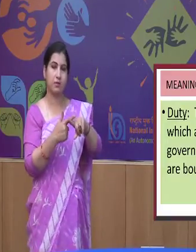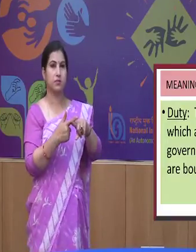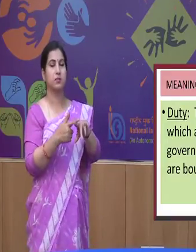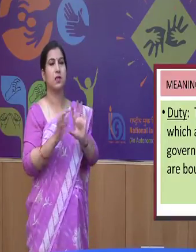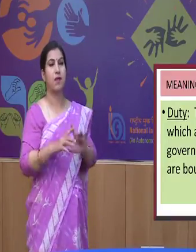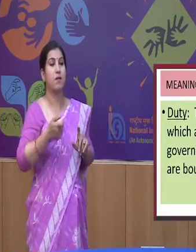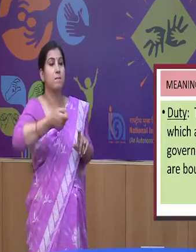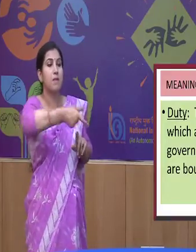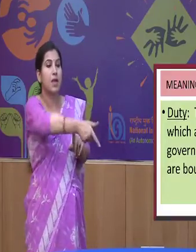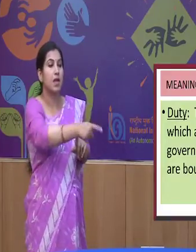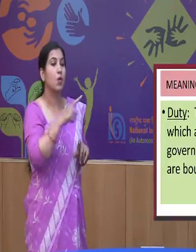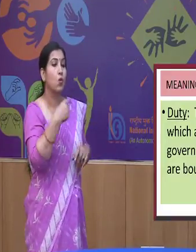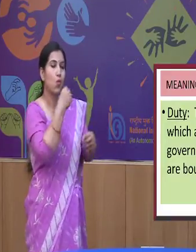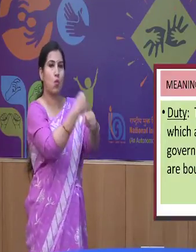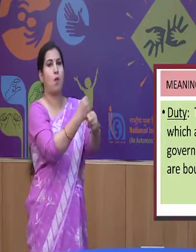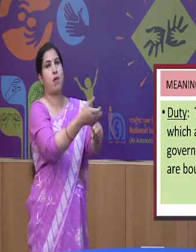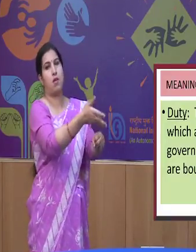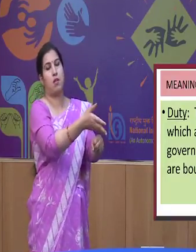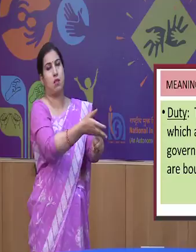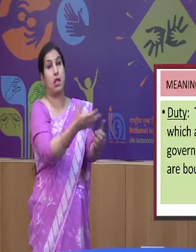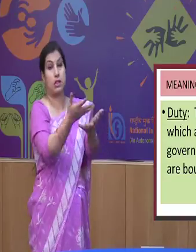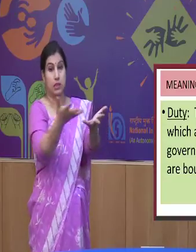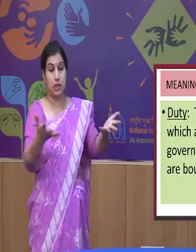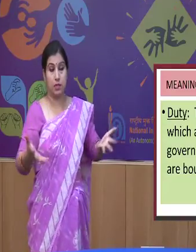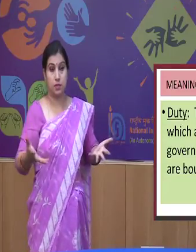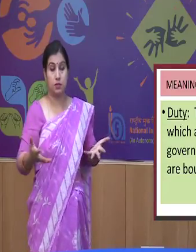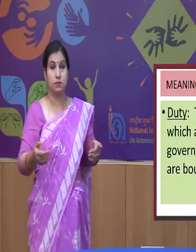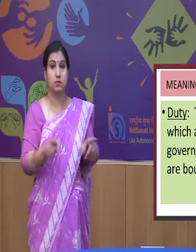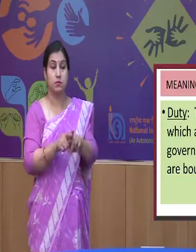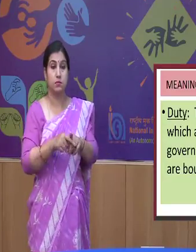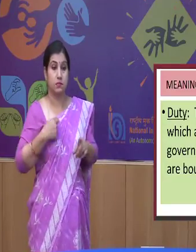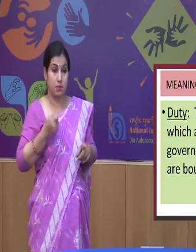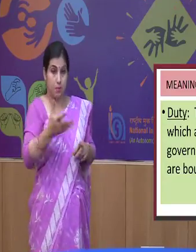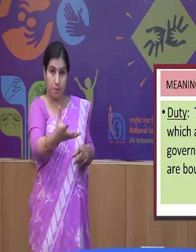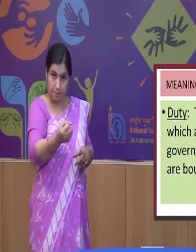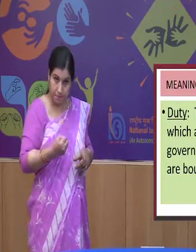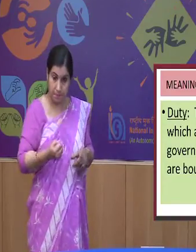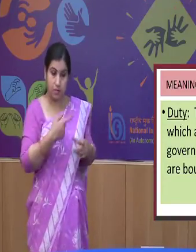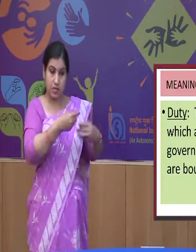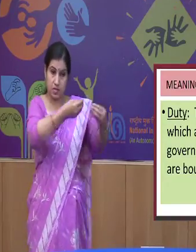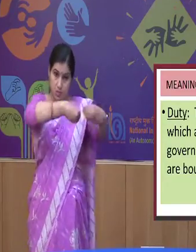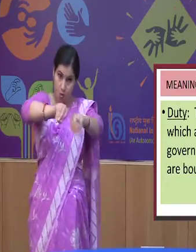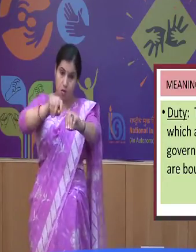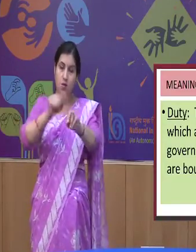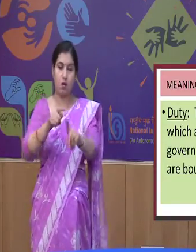which are paid to the government on goods that are bought or sold.